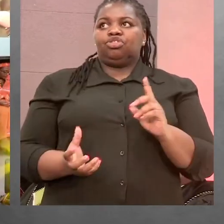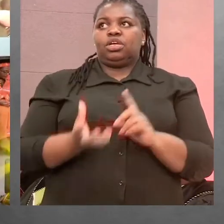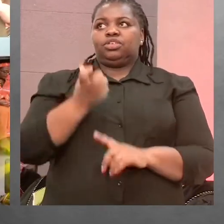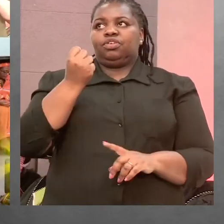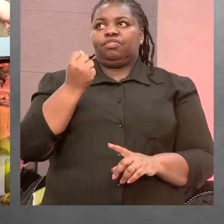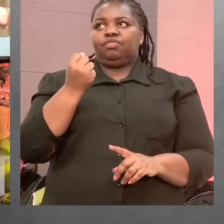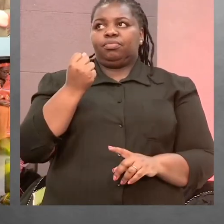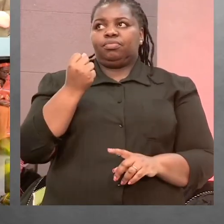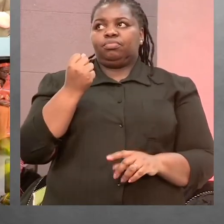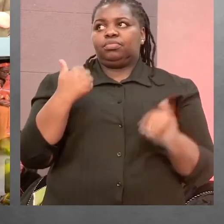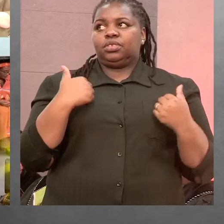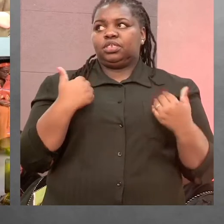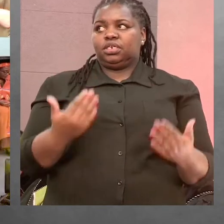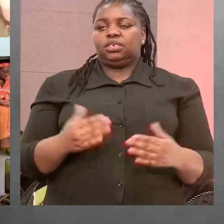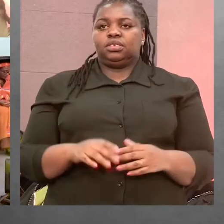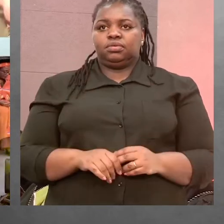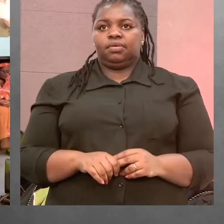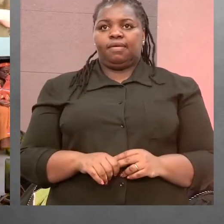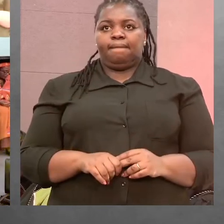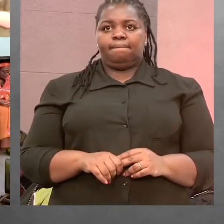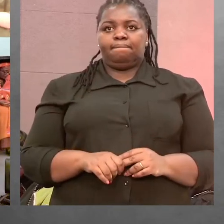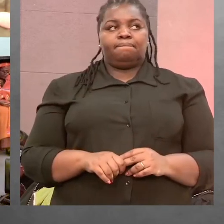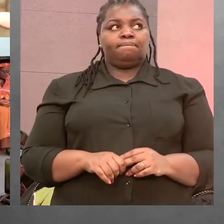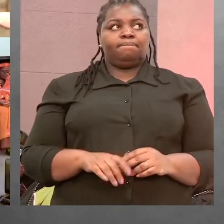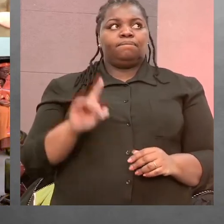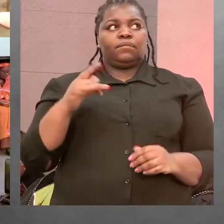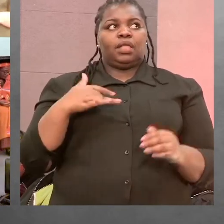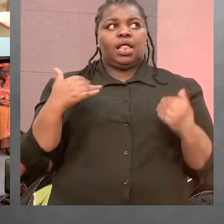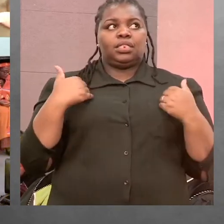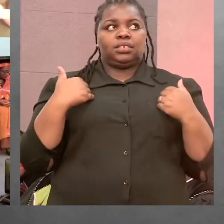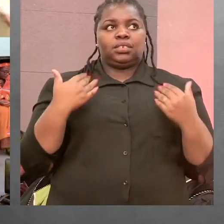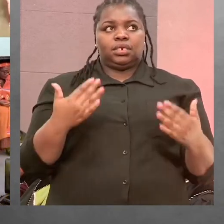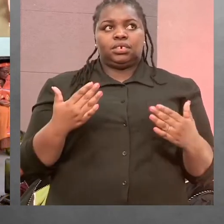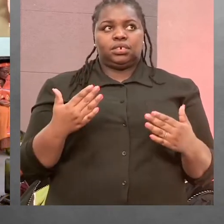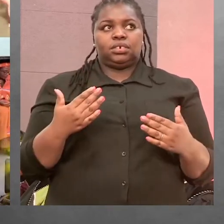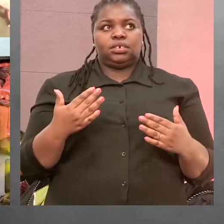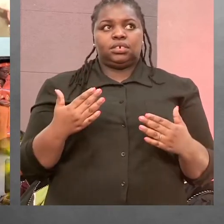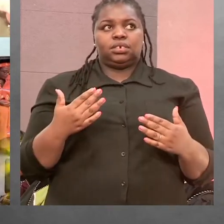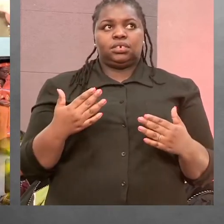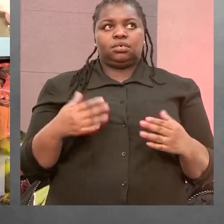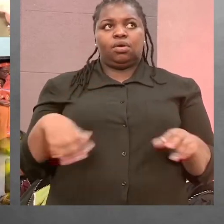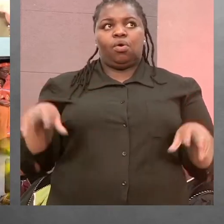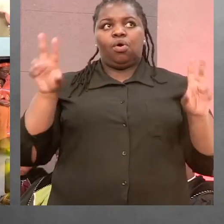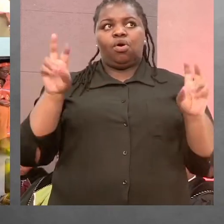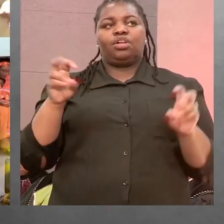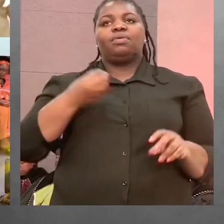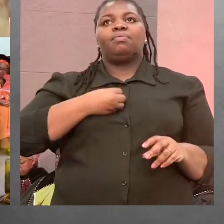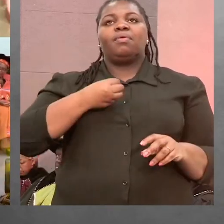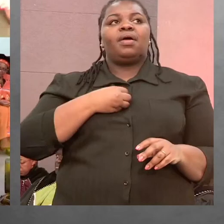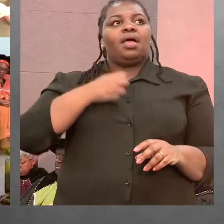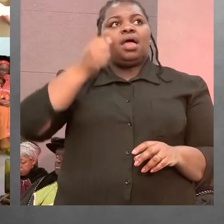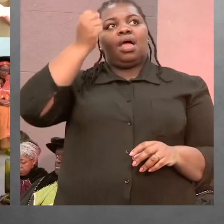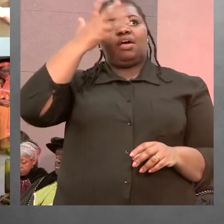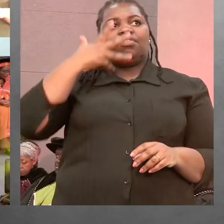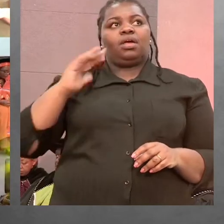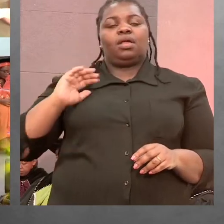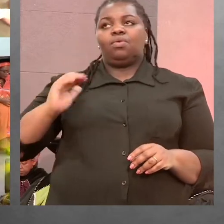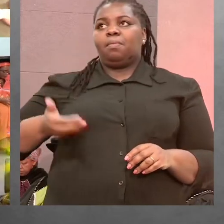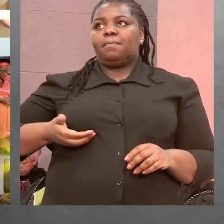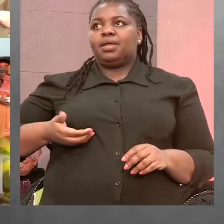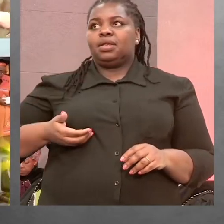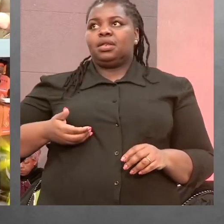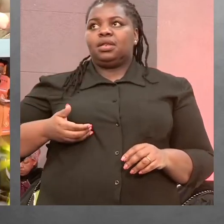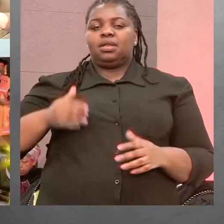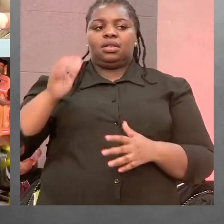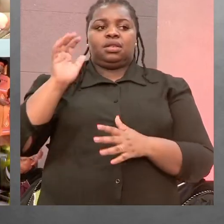was attained. And I'll start by quoting a young African woman